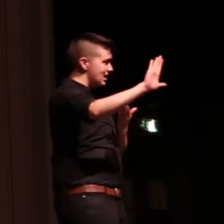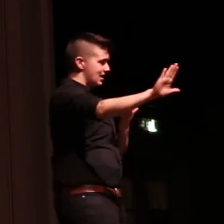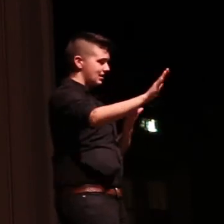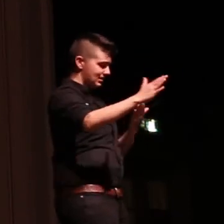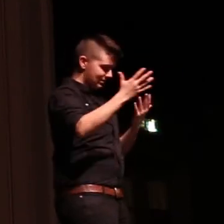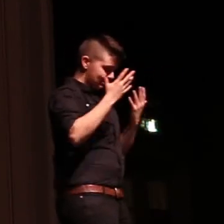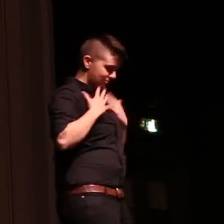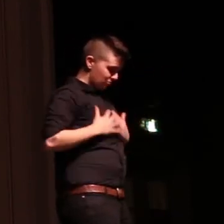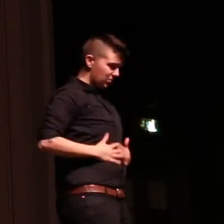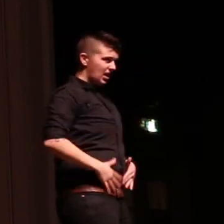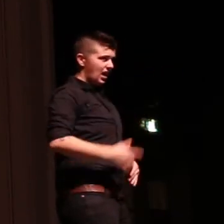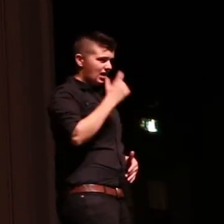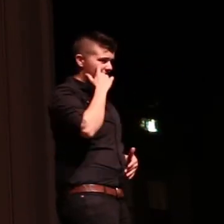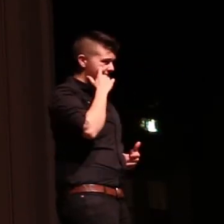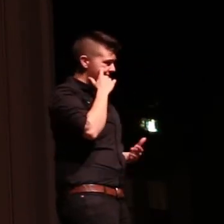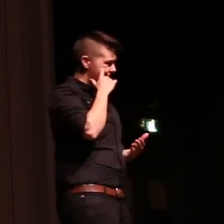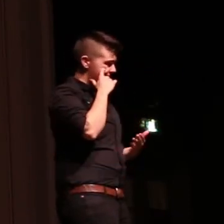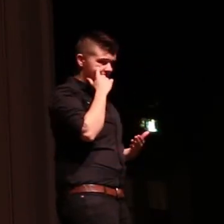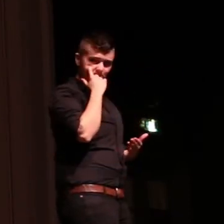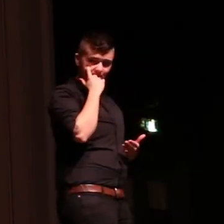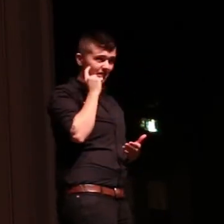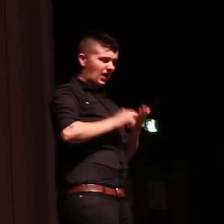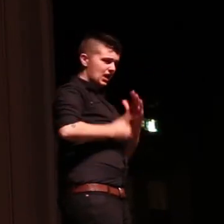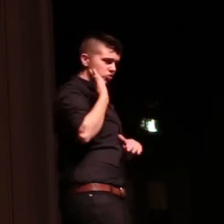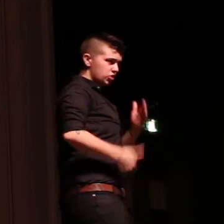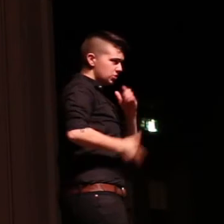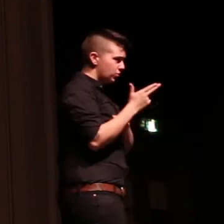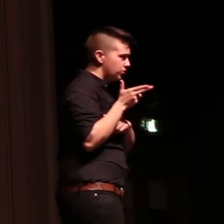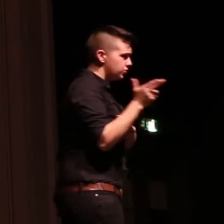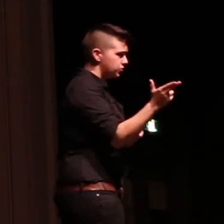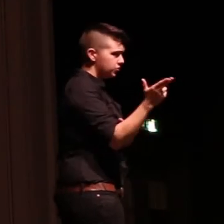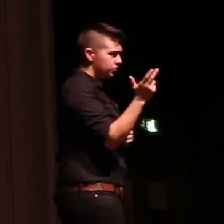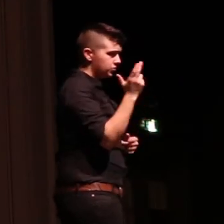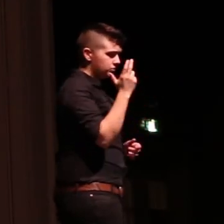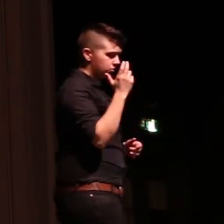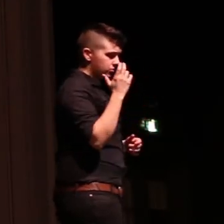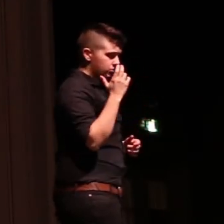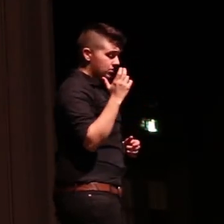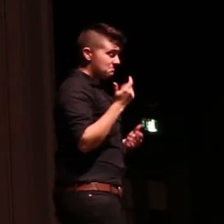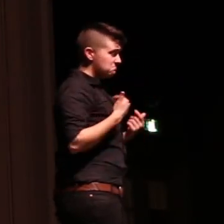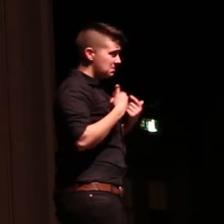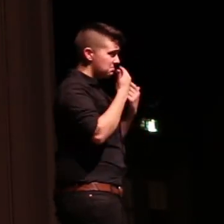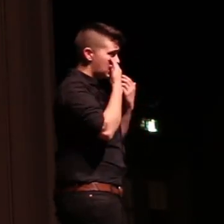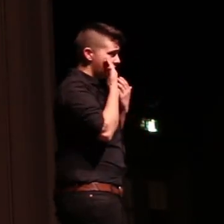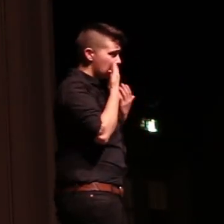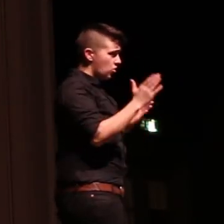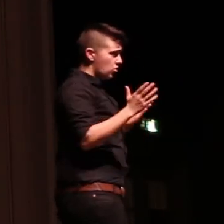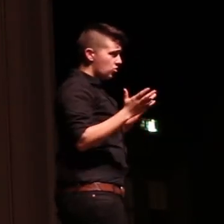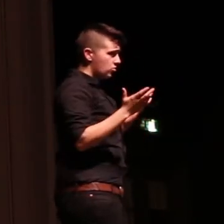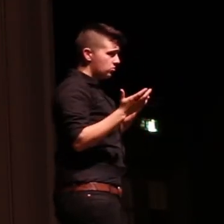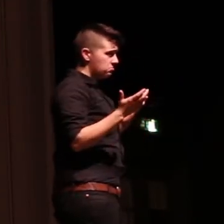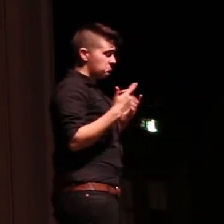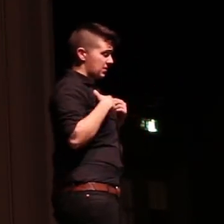soiled colored skin and thought it a good place to plant a bullet, what would grow in his wounds? I don't know. I don't stand